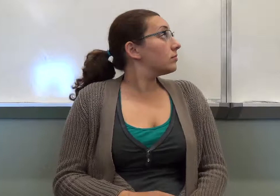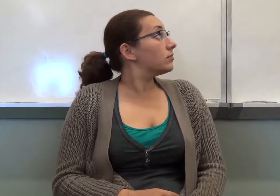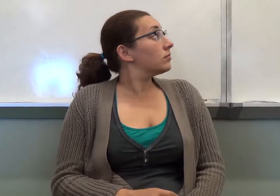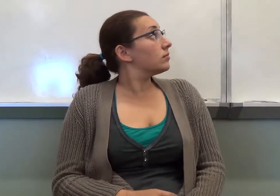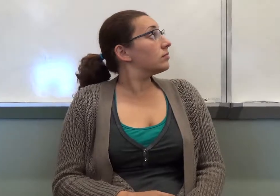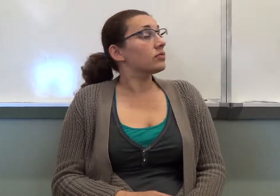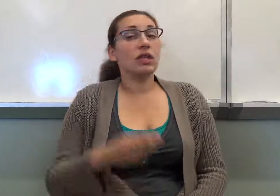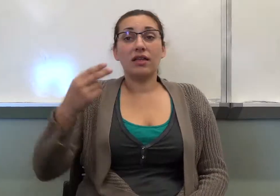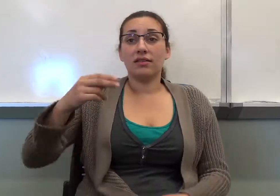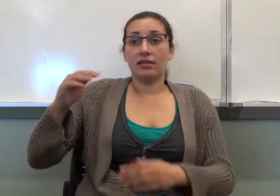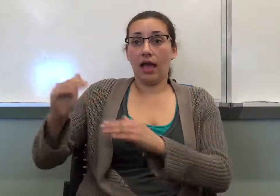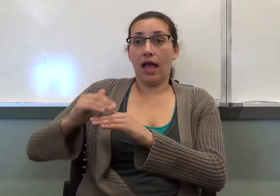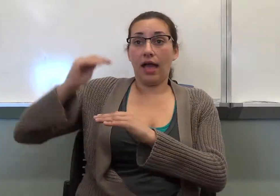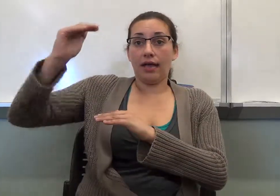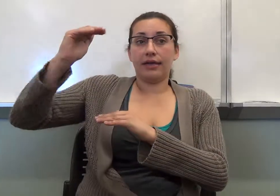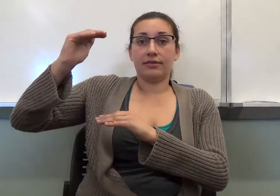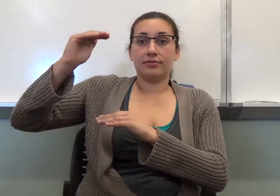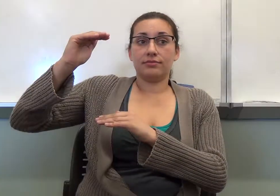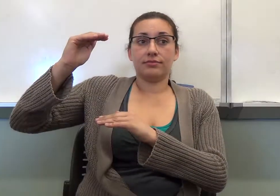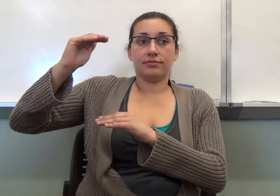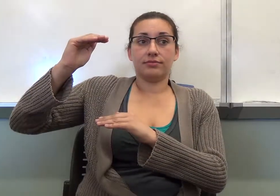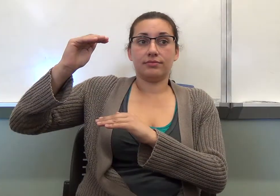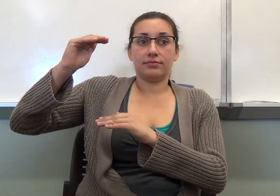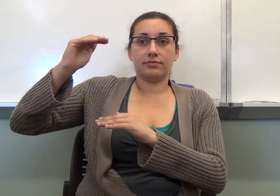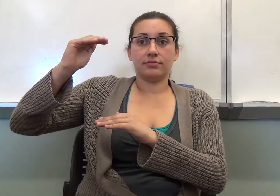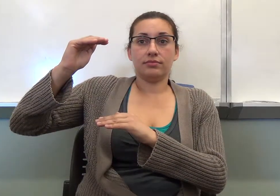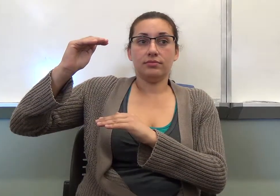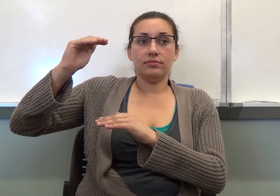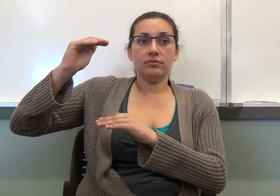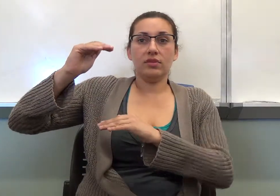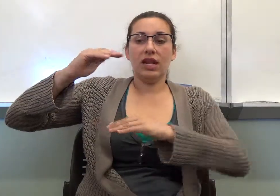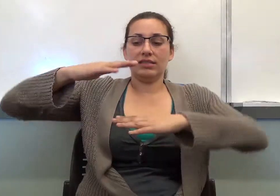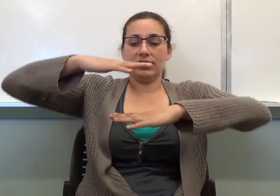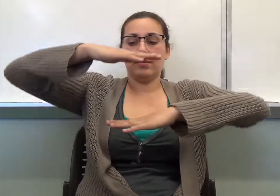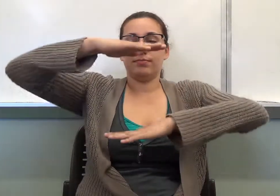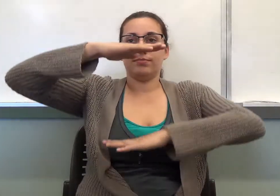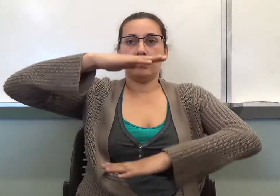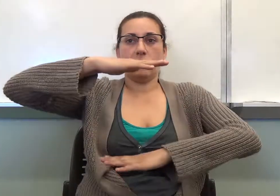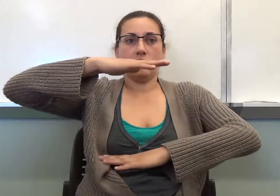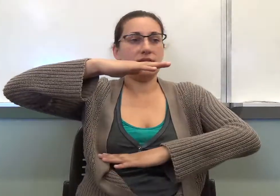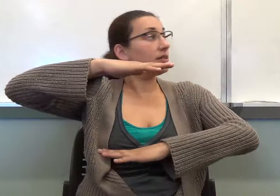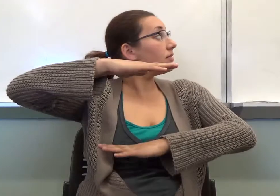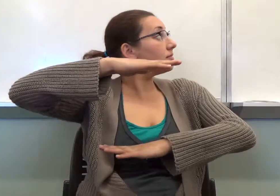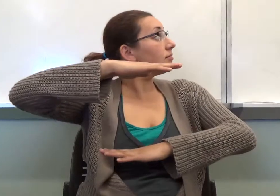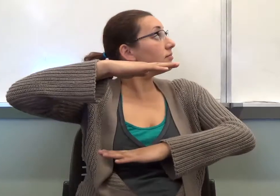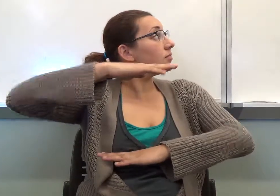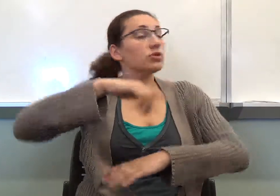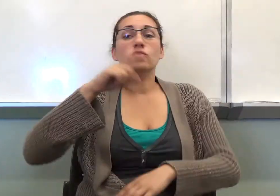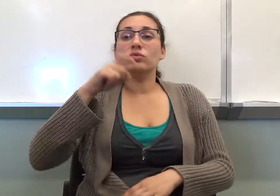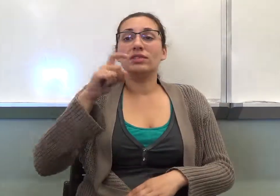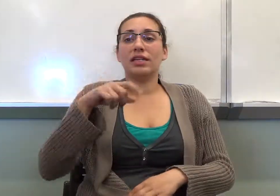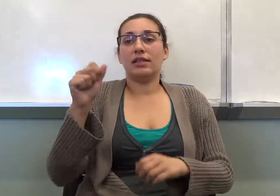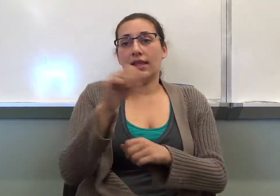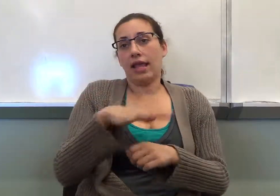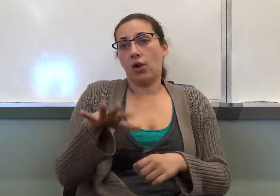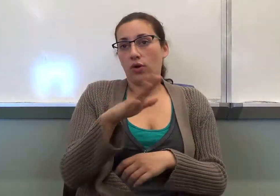That height right there? Yeah. Yeah, that's perpendicular. Because without it, you can't get that area. No, but also it's